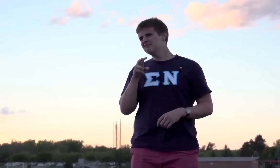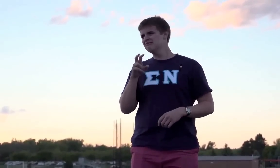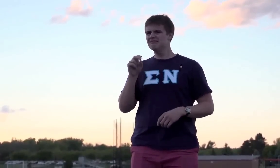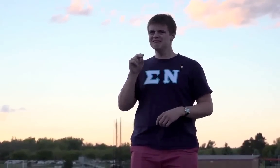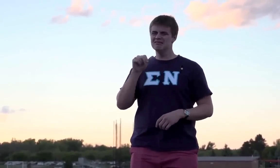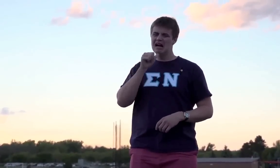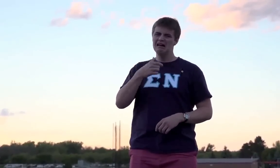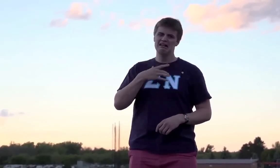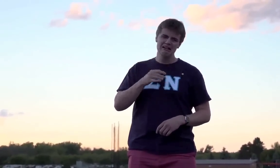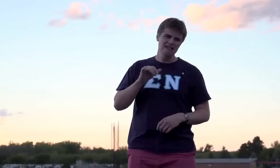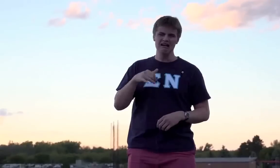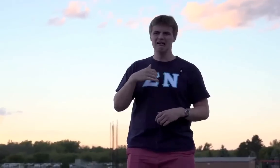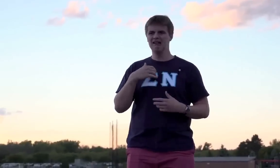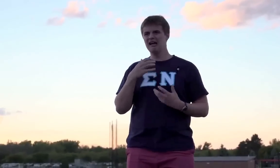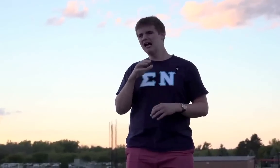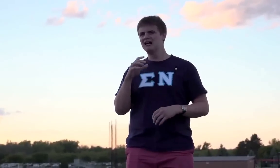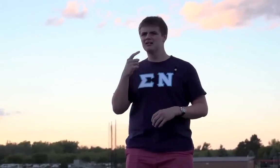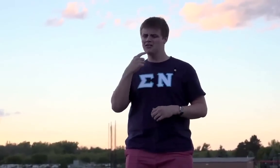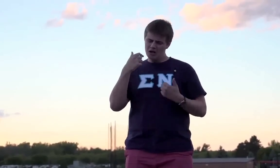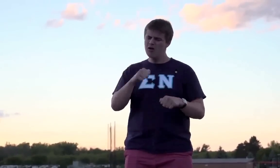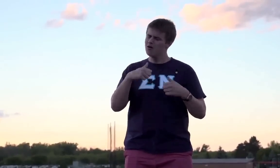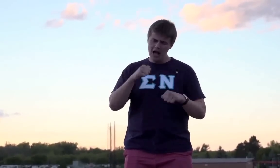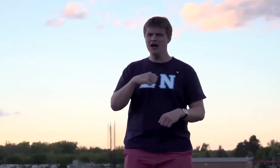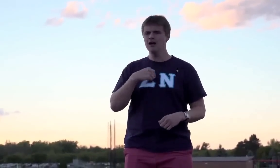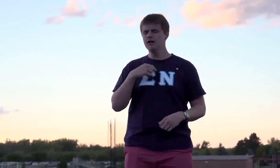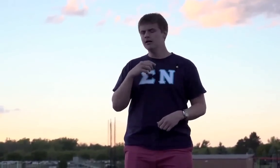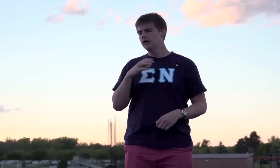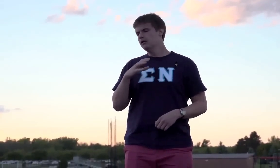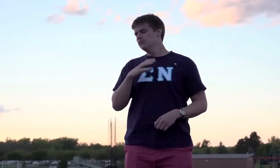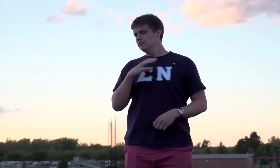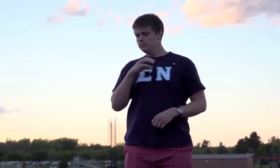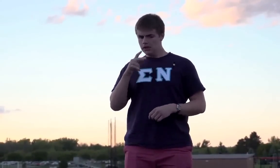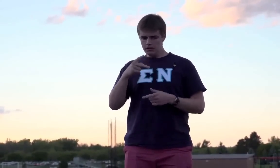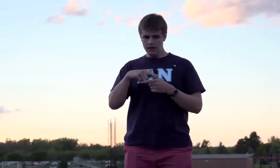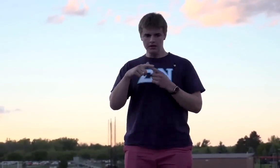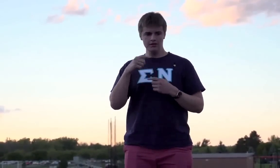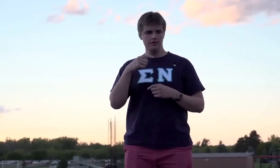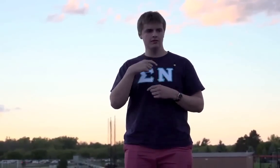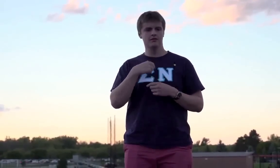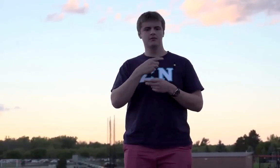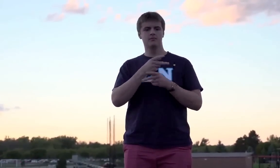was like, I don't know, I don't think I like skiing. And he encouraged me to try it.